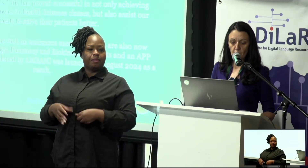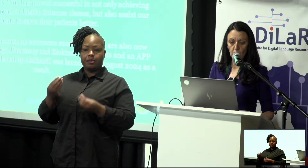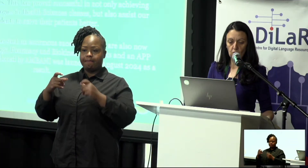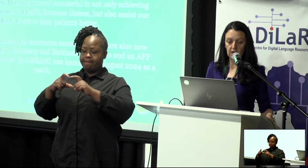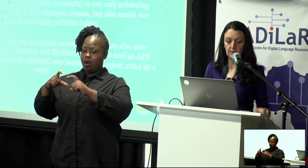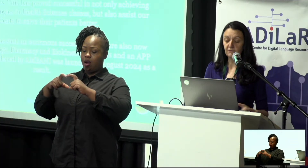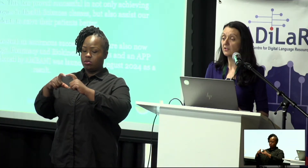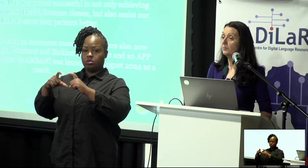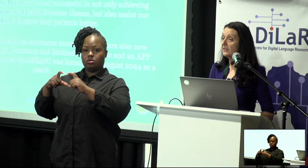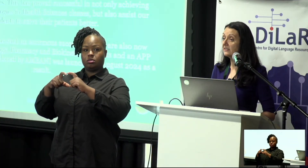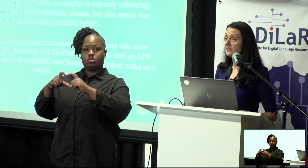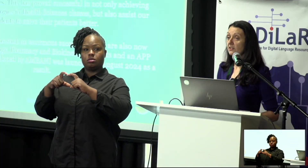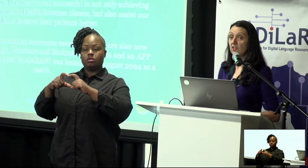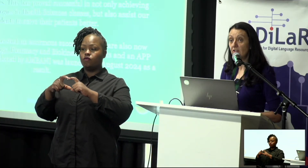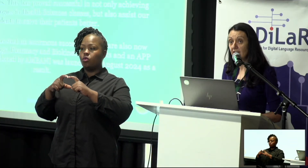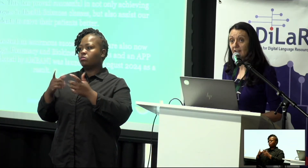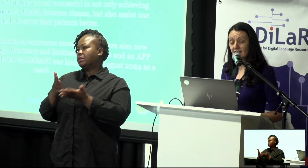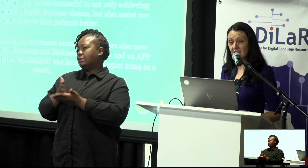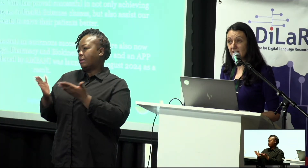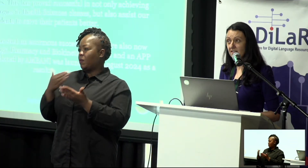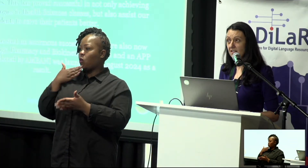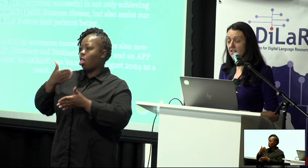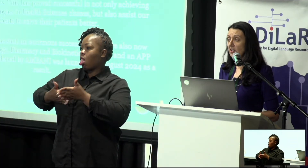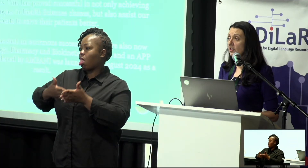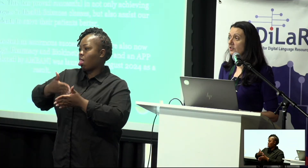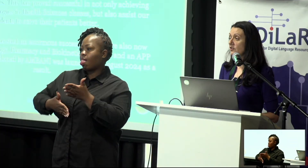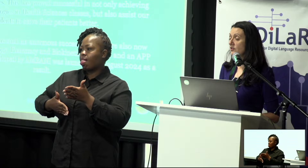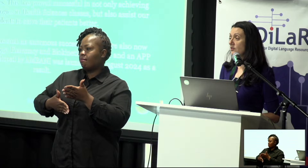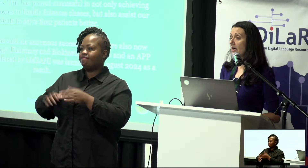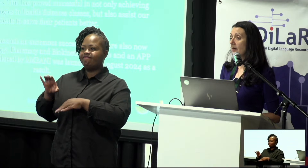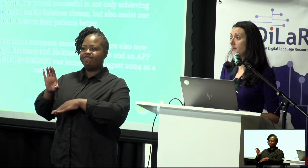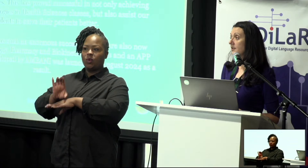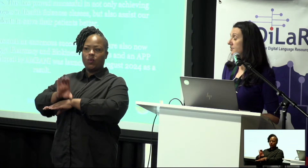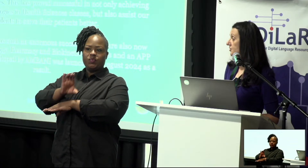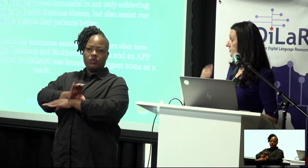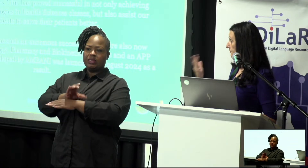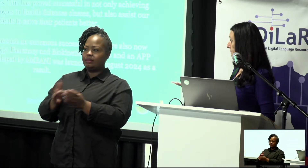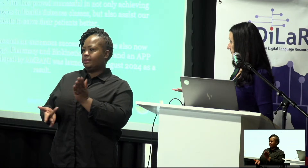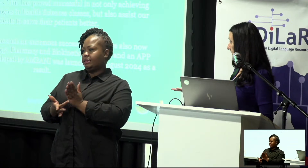cards for the communities that don't have access to